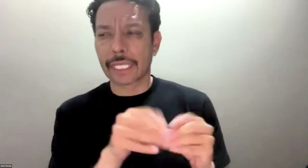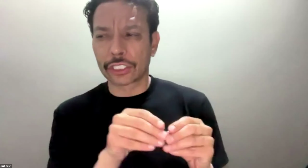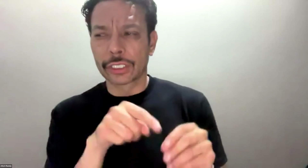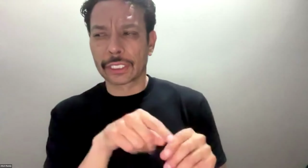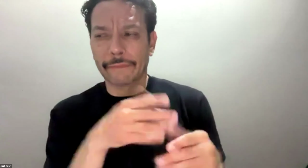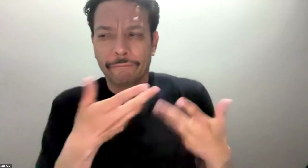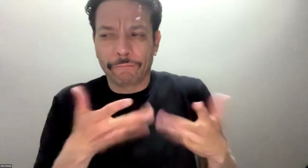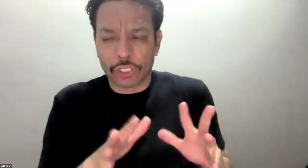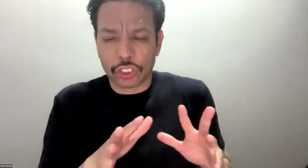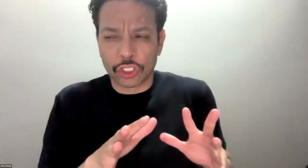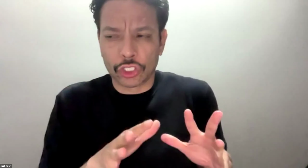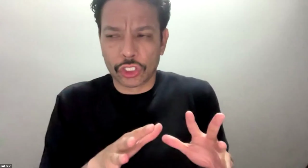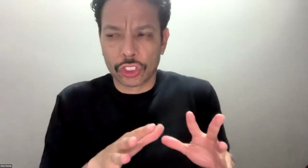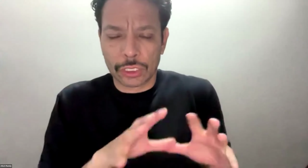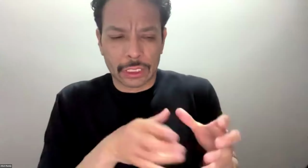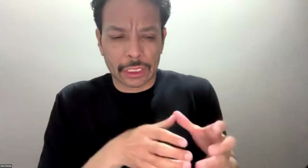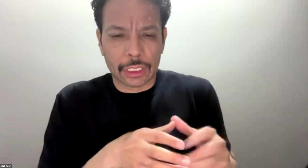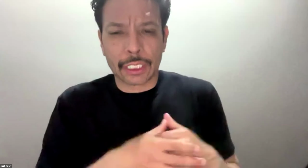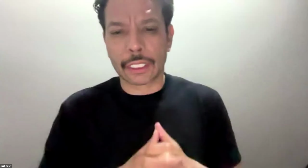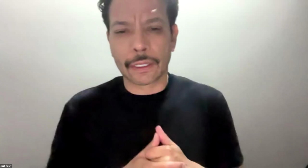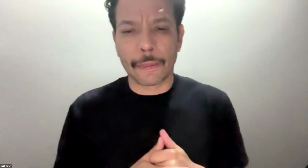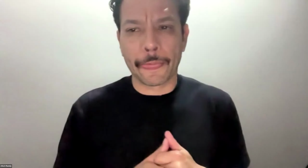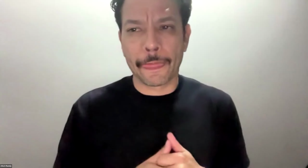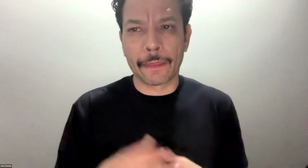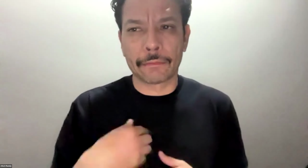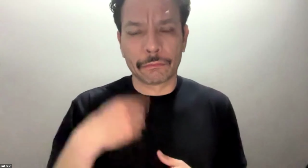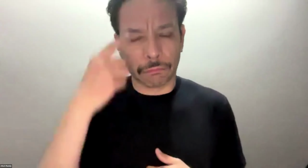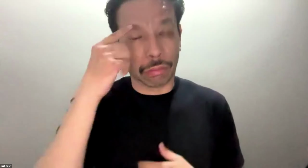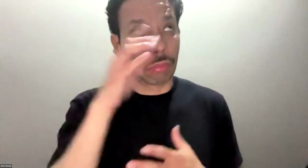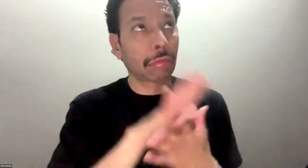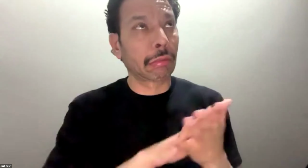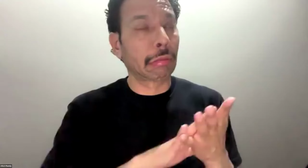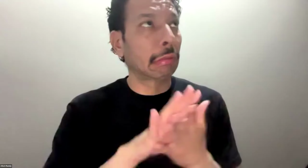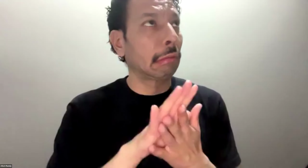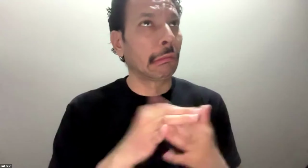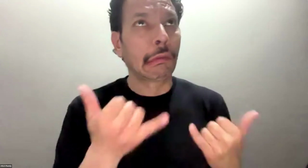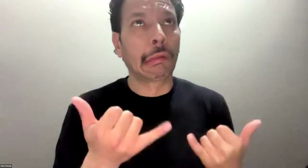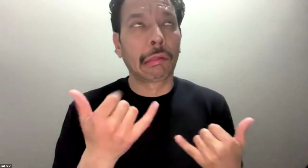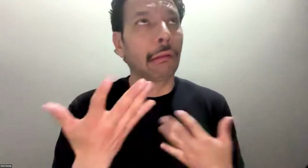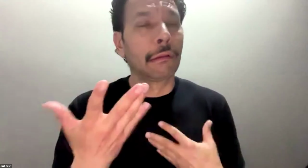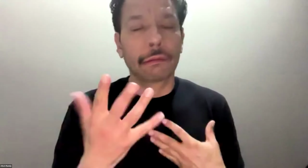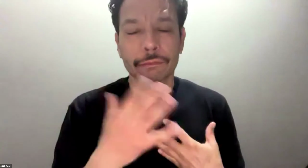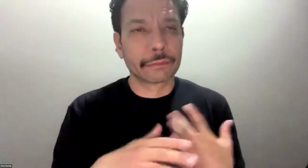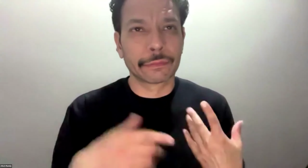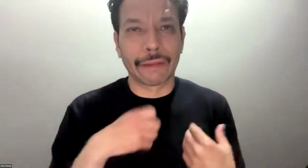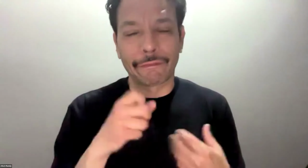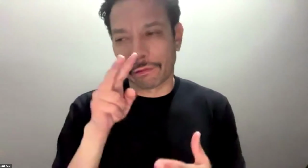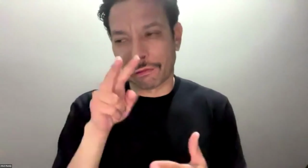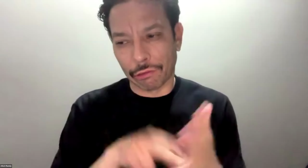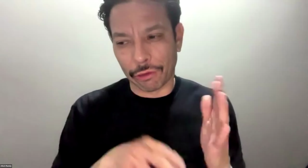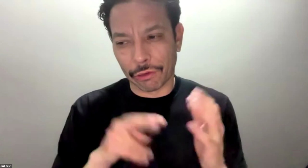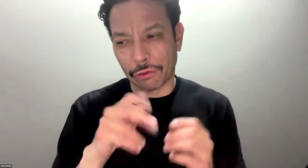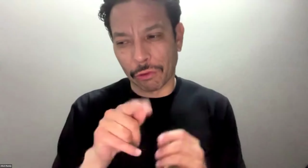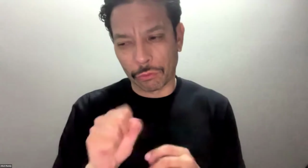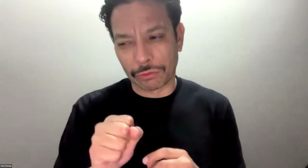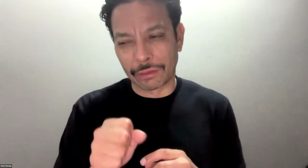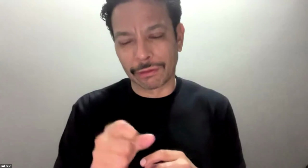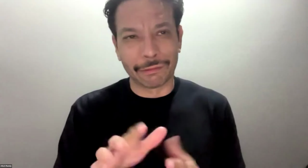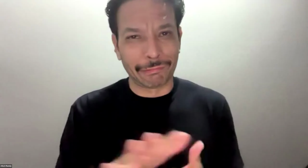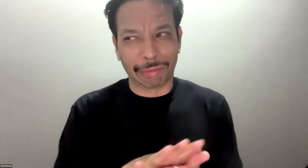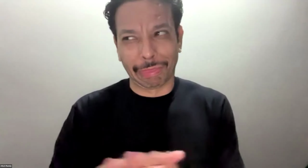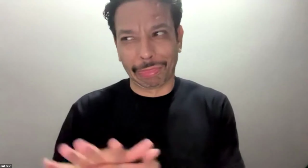My brain is mush right now. I would April. have to look in my notes and they're pretty